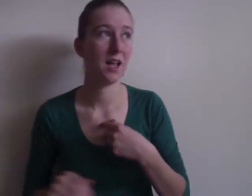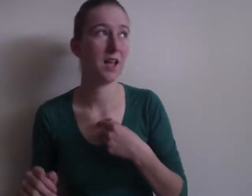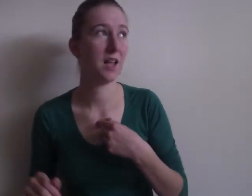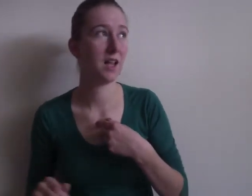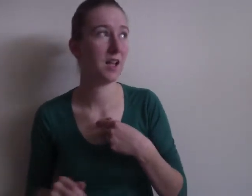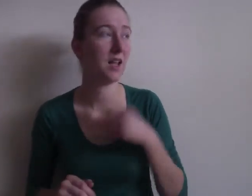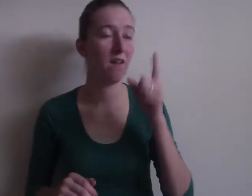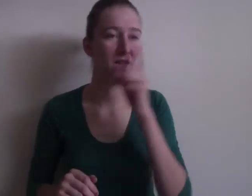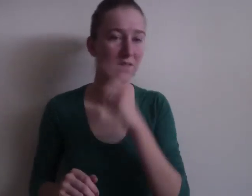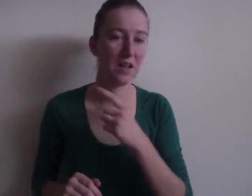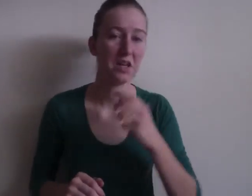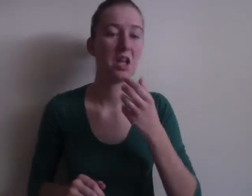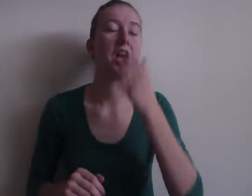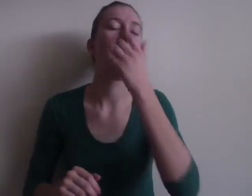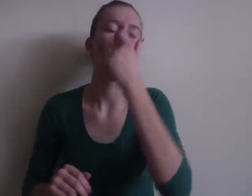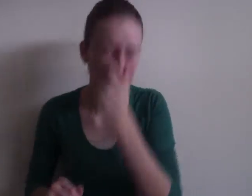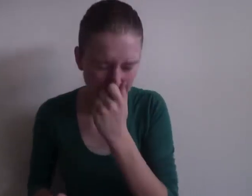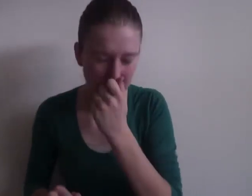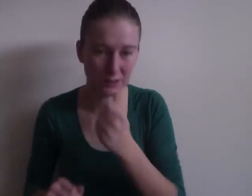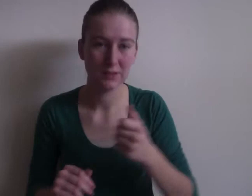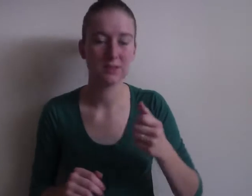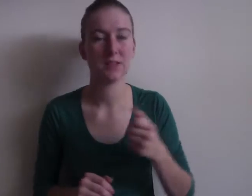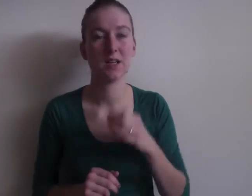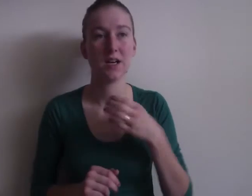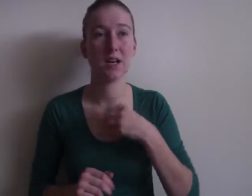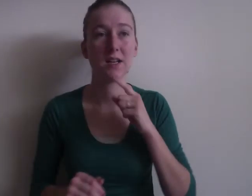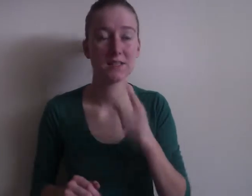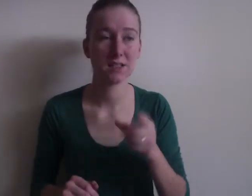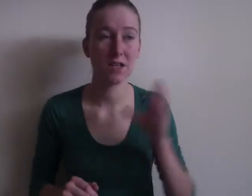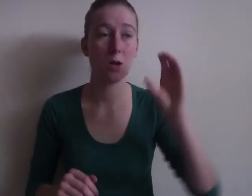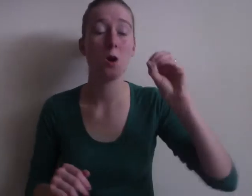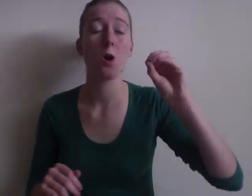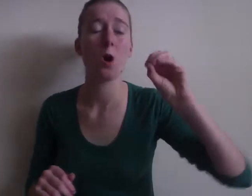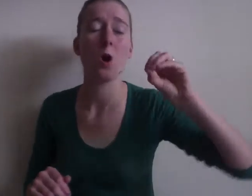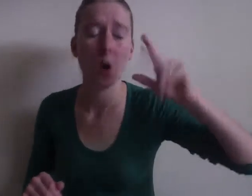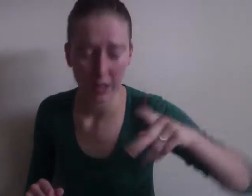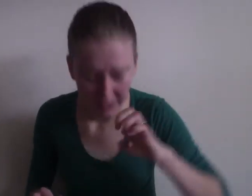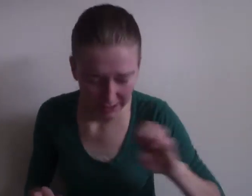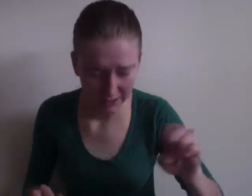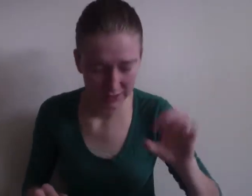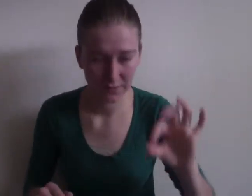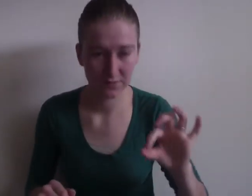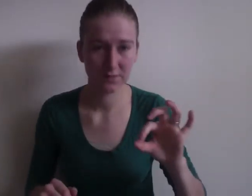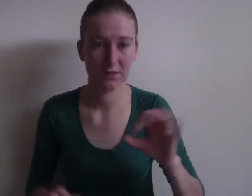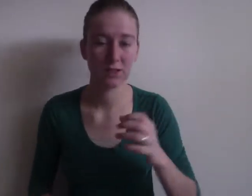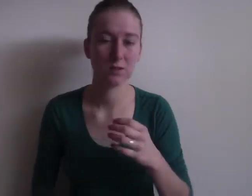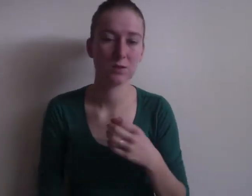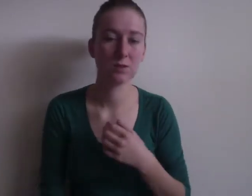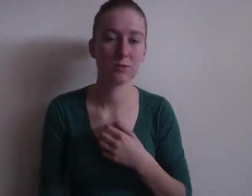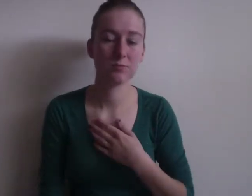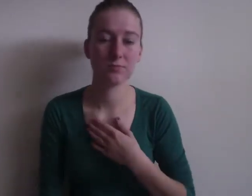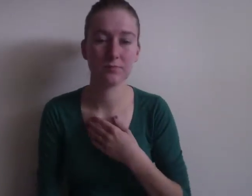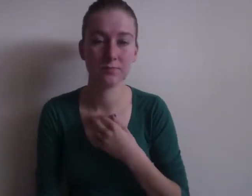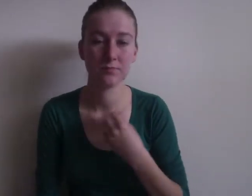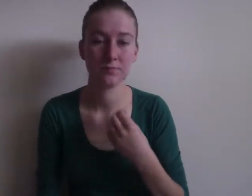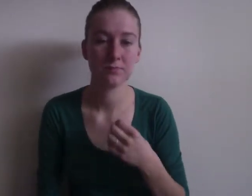Like, oh, that's how I teach the kindergartners to remember her name. And Georgia loved to paint about